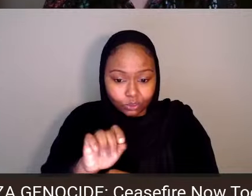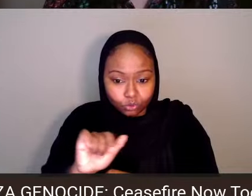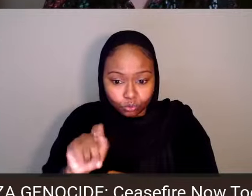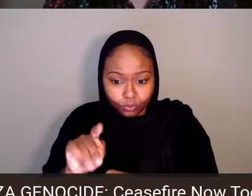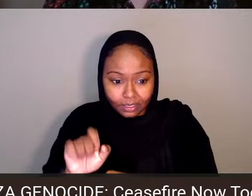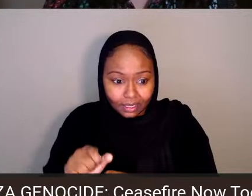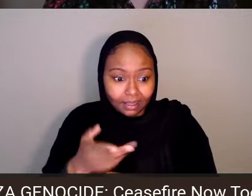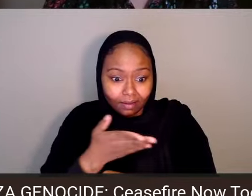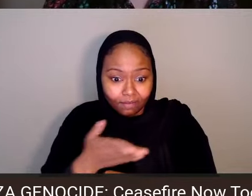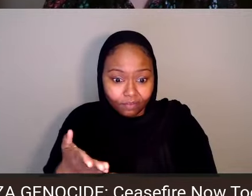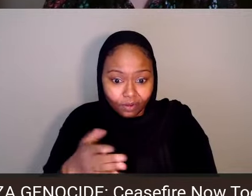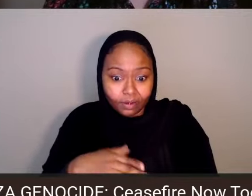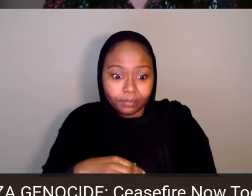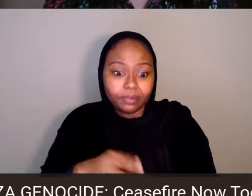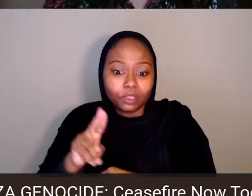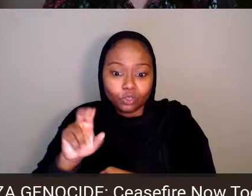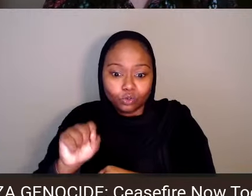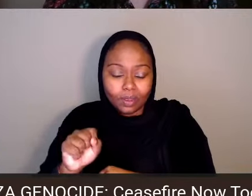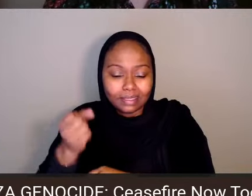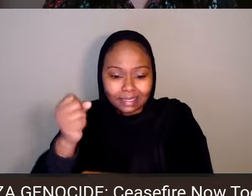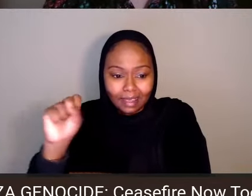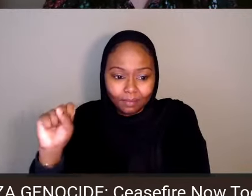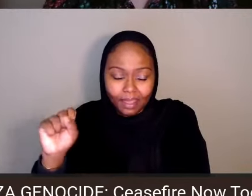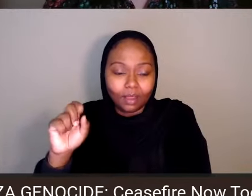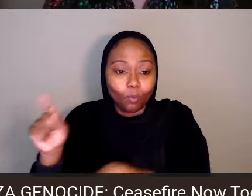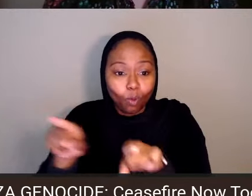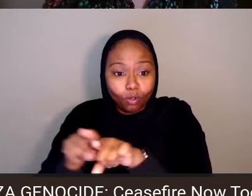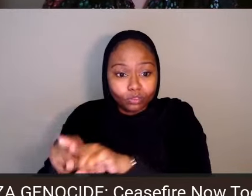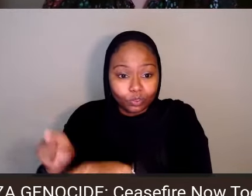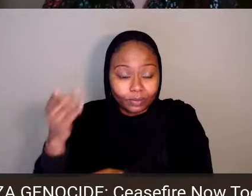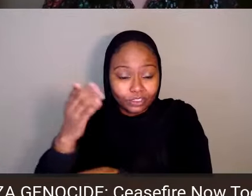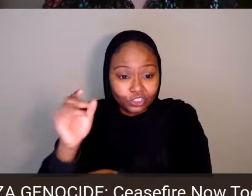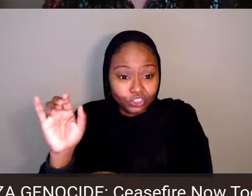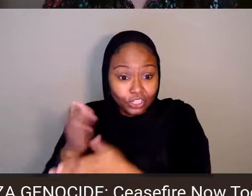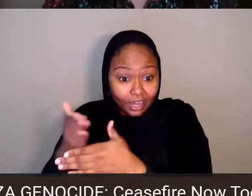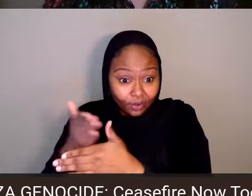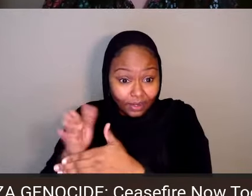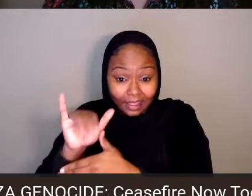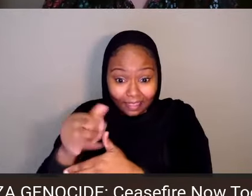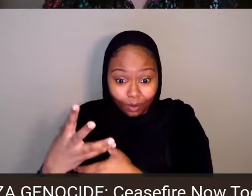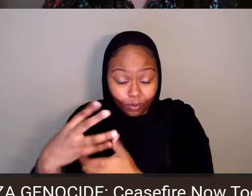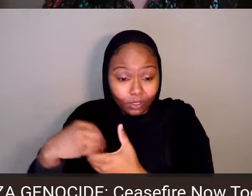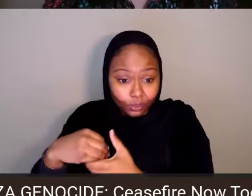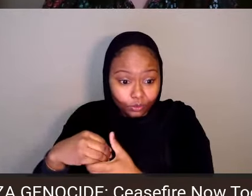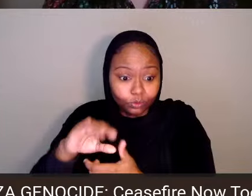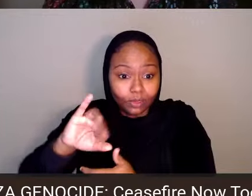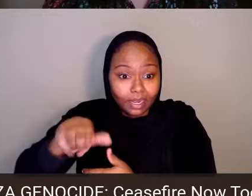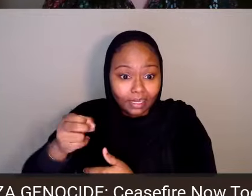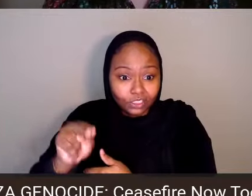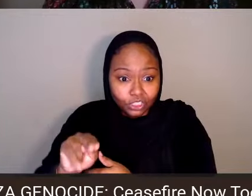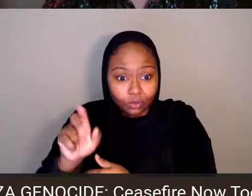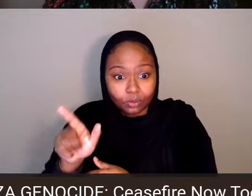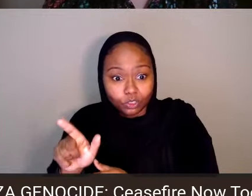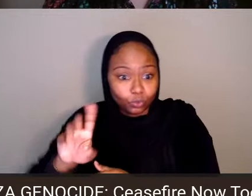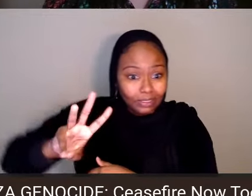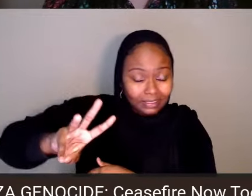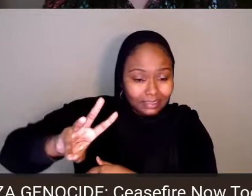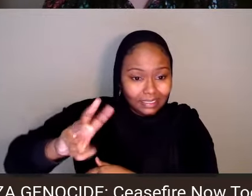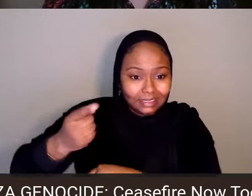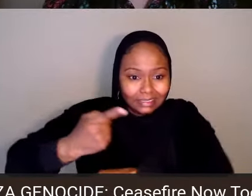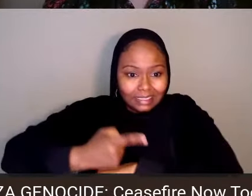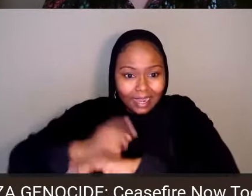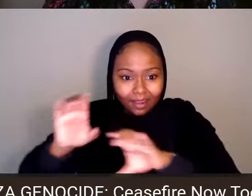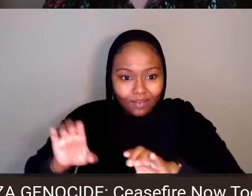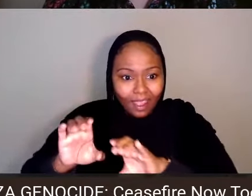campaign that I think we're also going to be sharing. And this includes a January 26th day of action